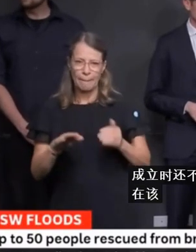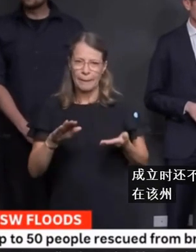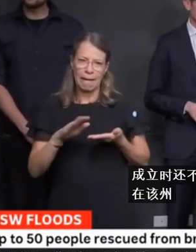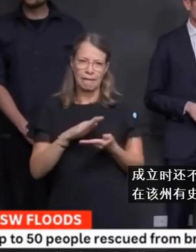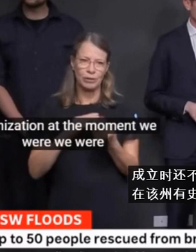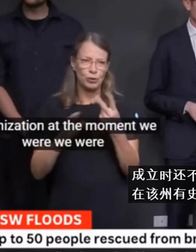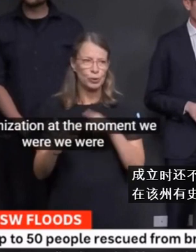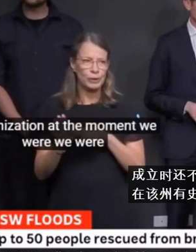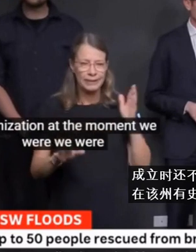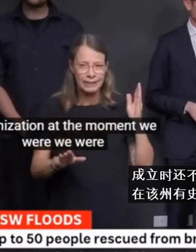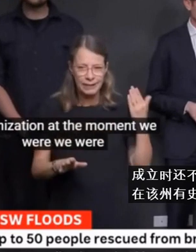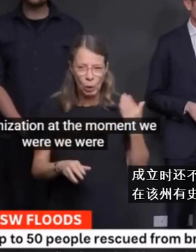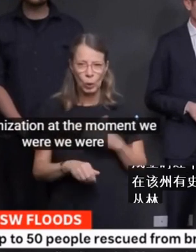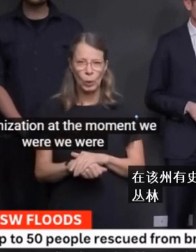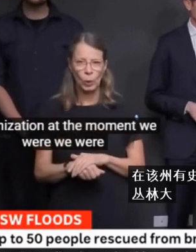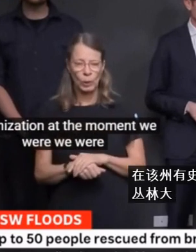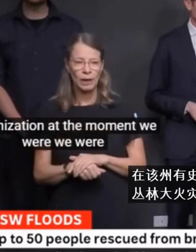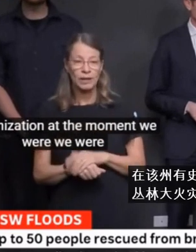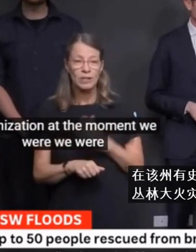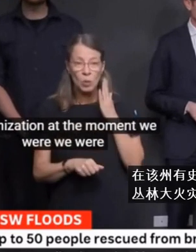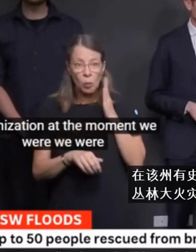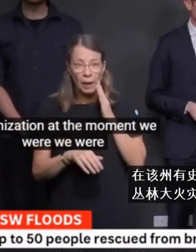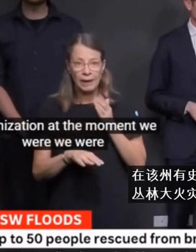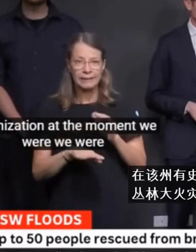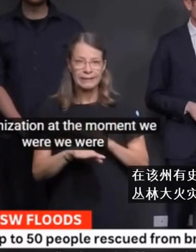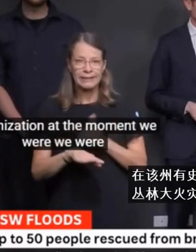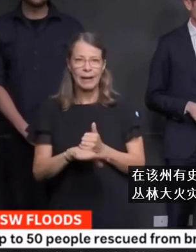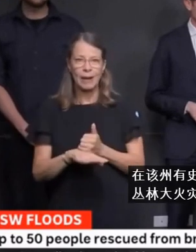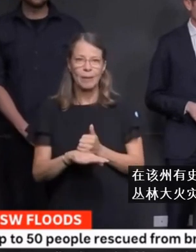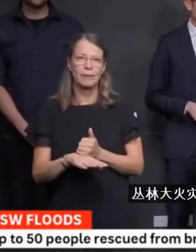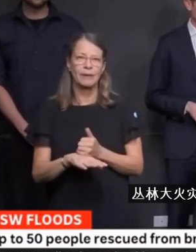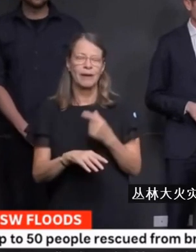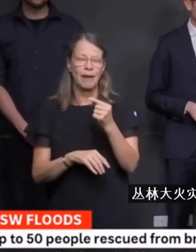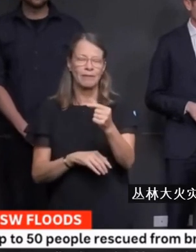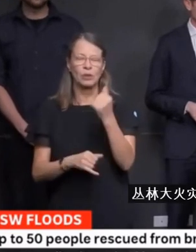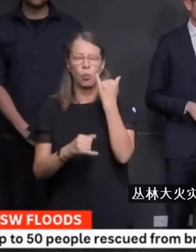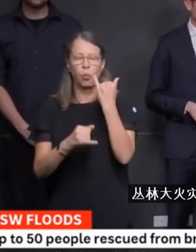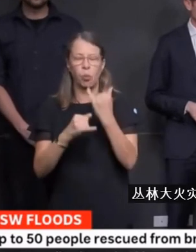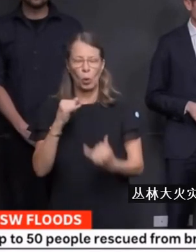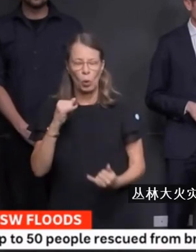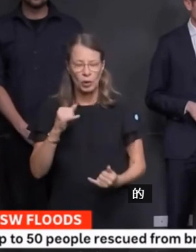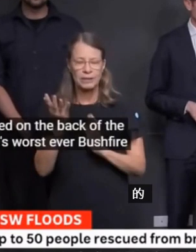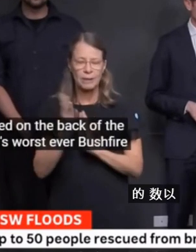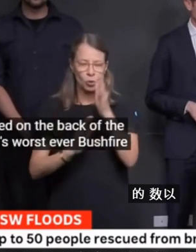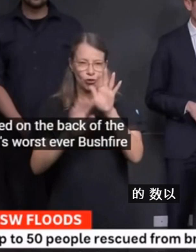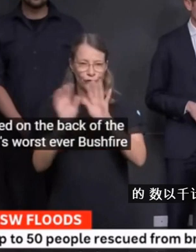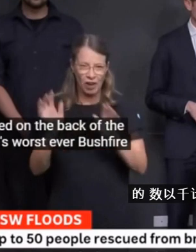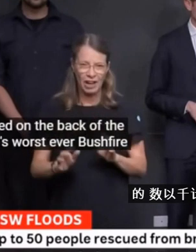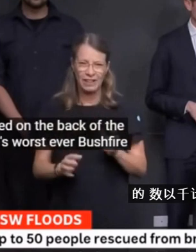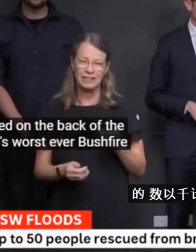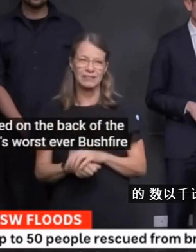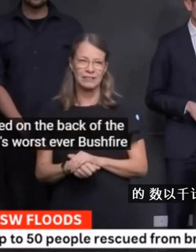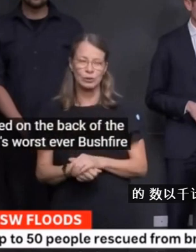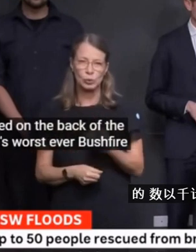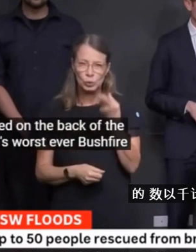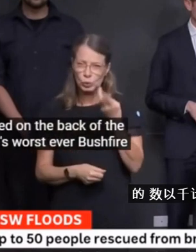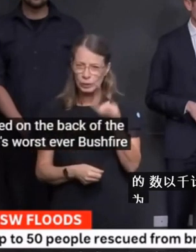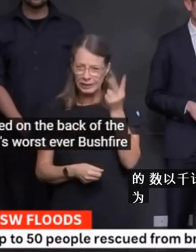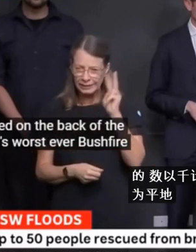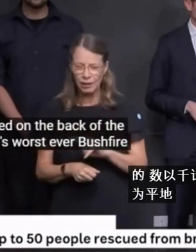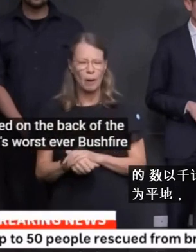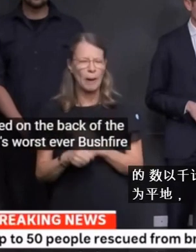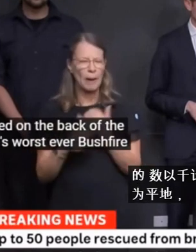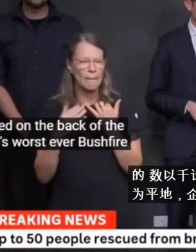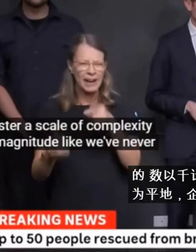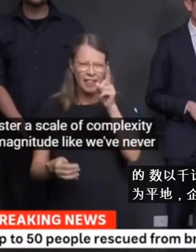on the back of the state's worst ever bushfire disaster, a scale of complexity and a magnitude like we've never seen before, with thousands of homes razed to